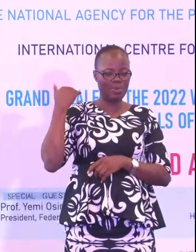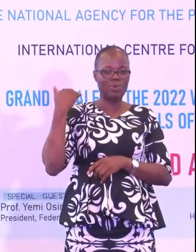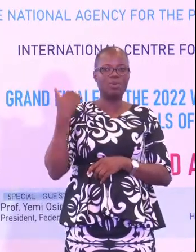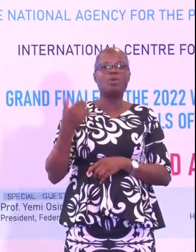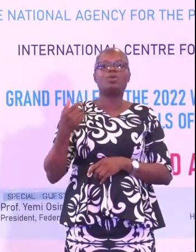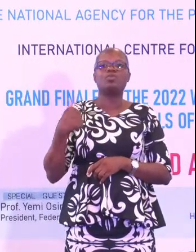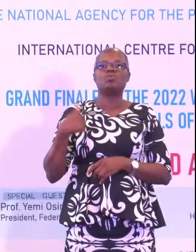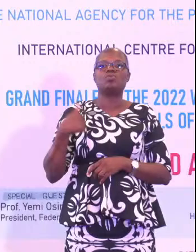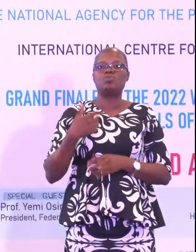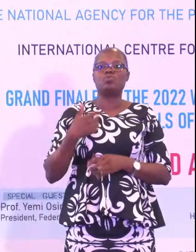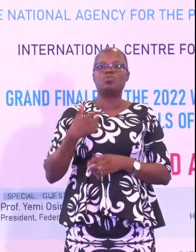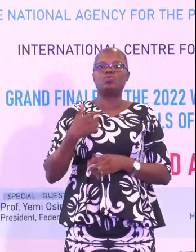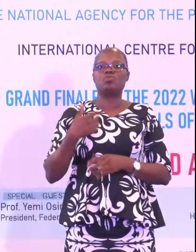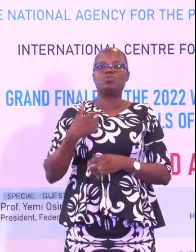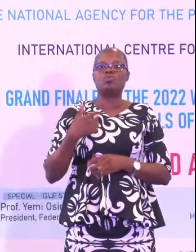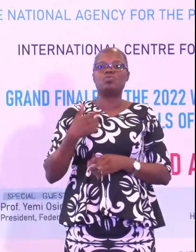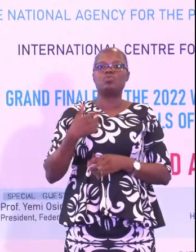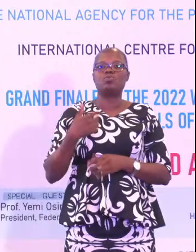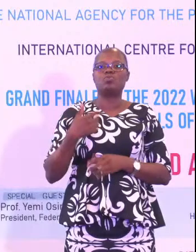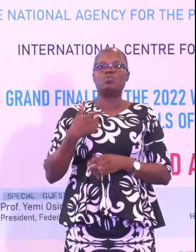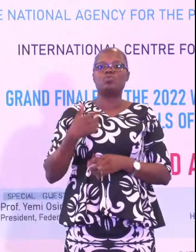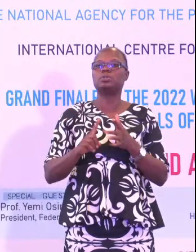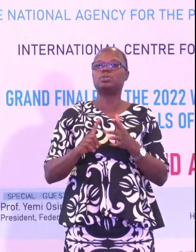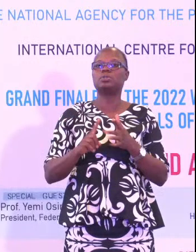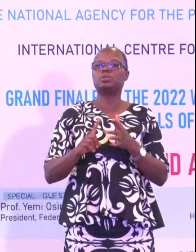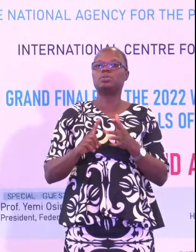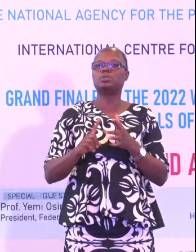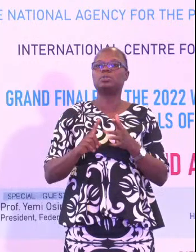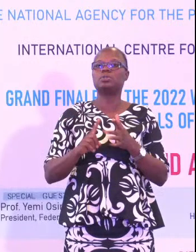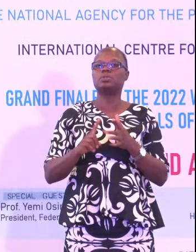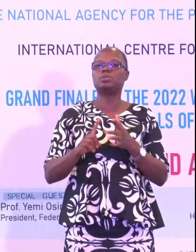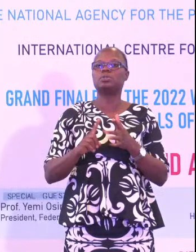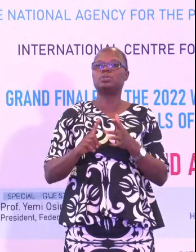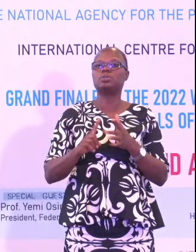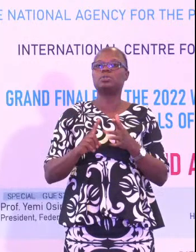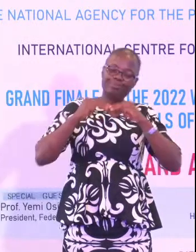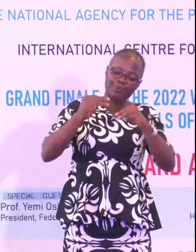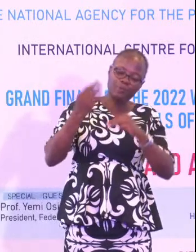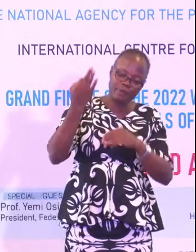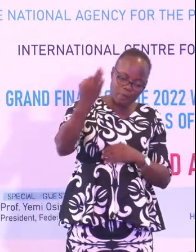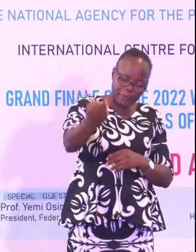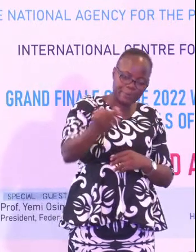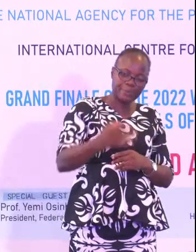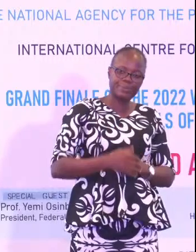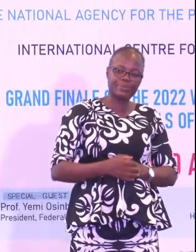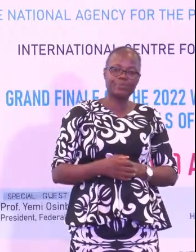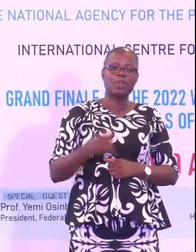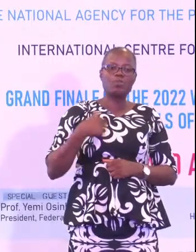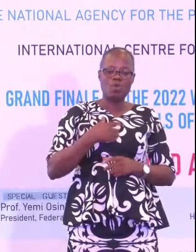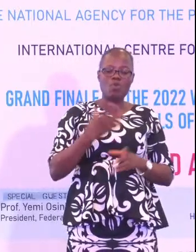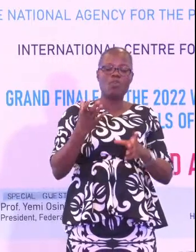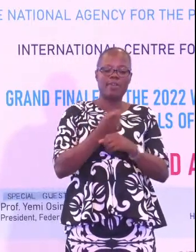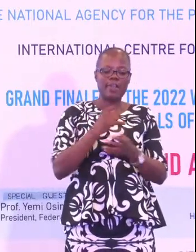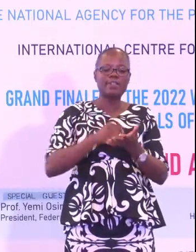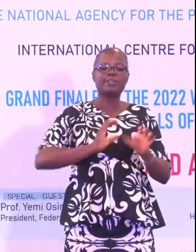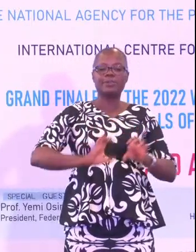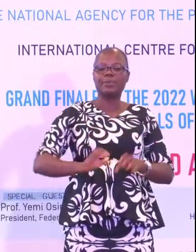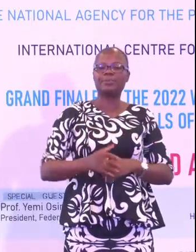We didn't have any money to start, but she said, move forward. We will get it done.